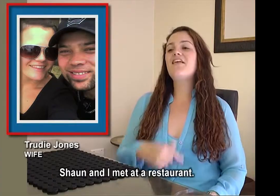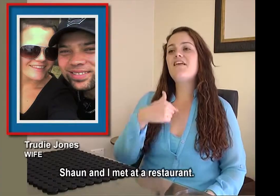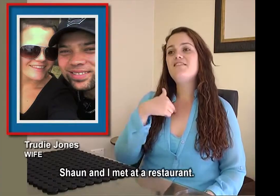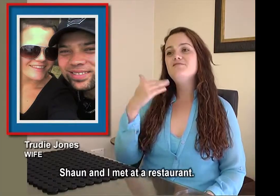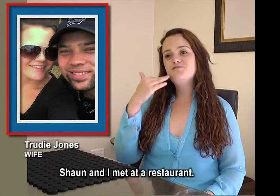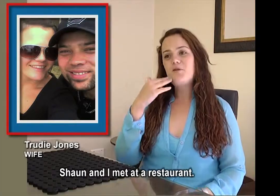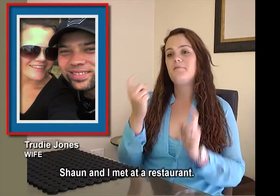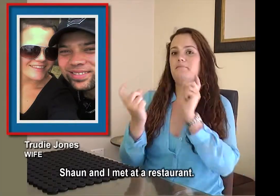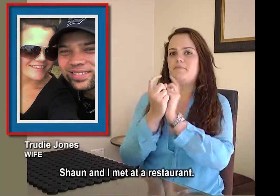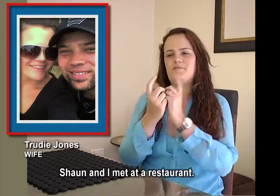Shaun and I met at a restaurant.